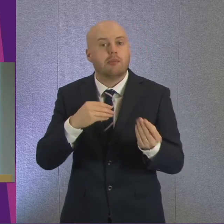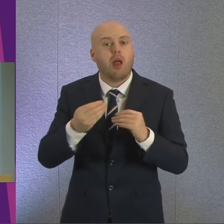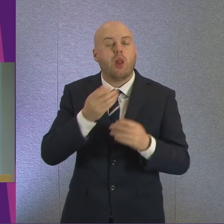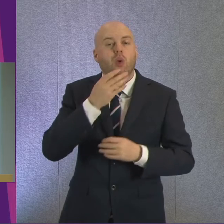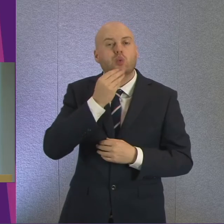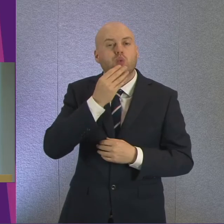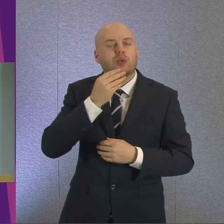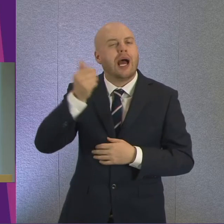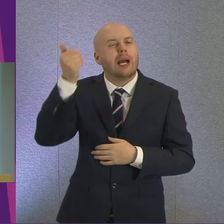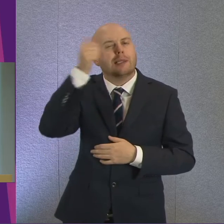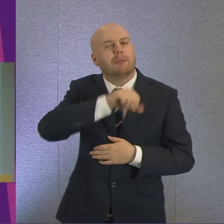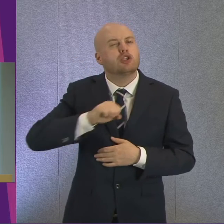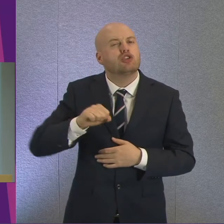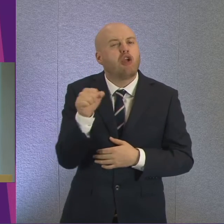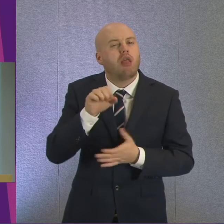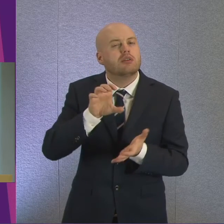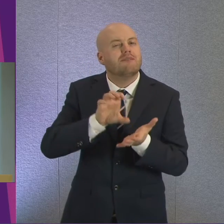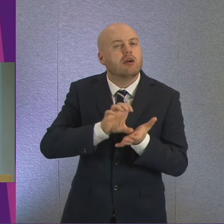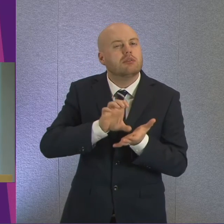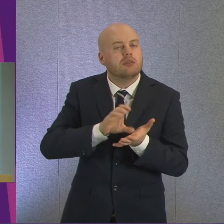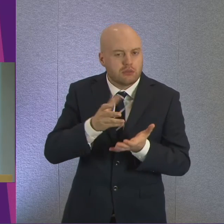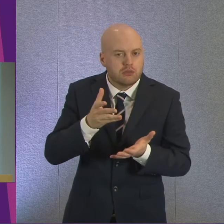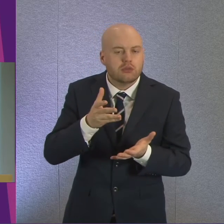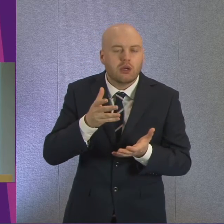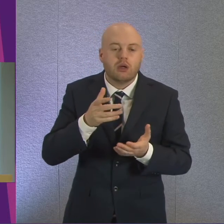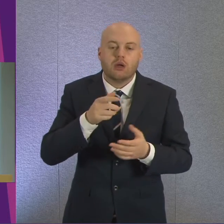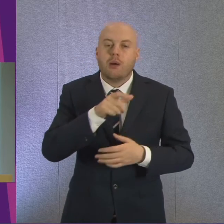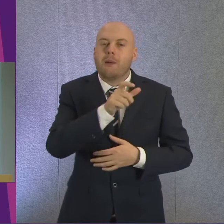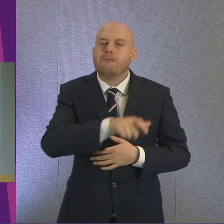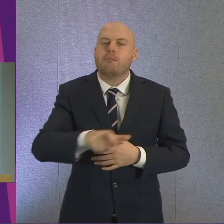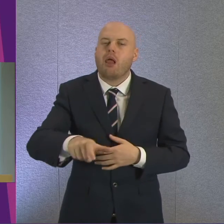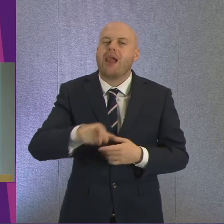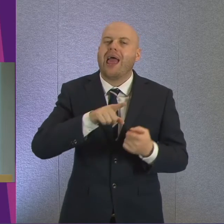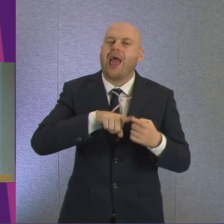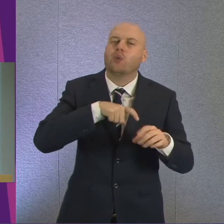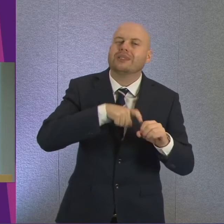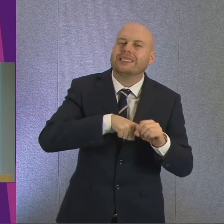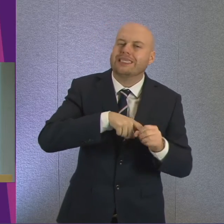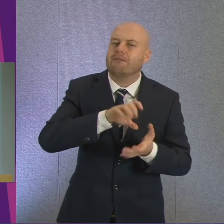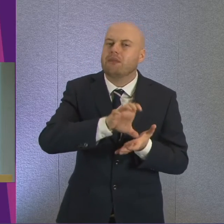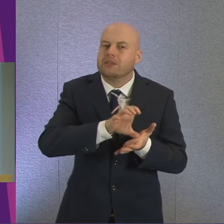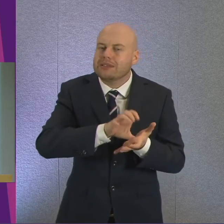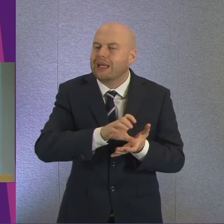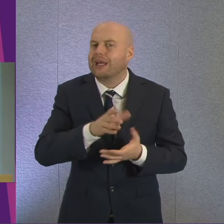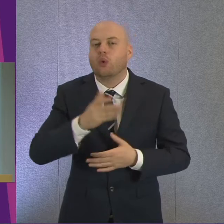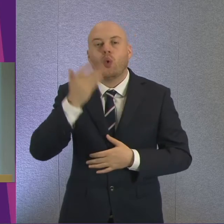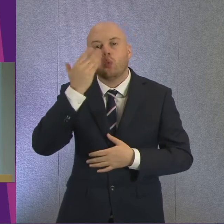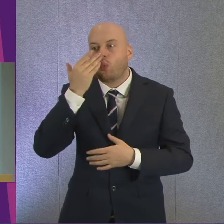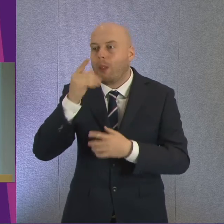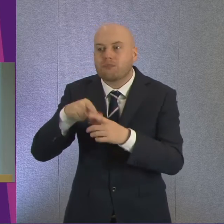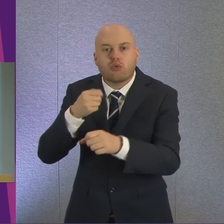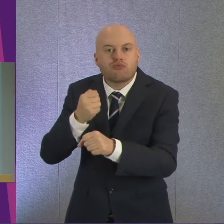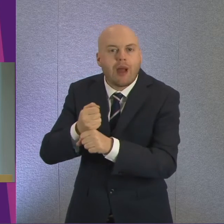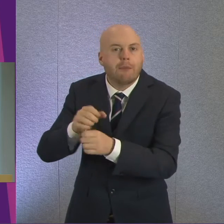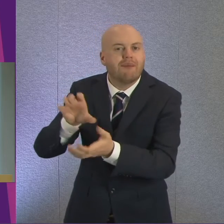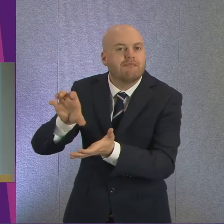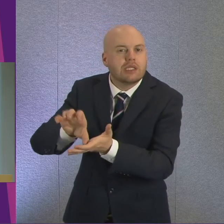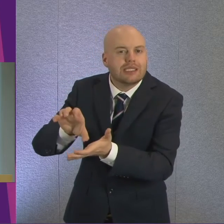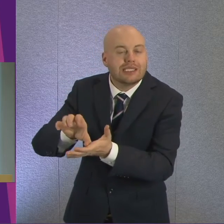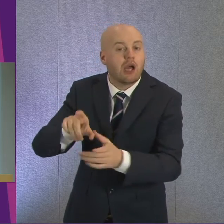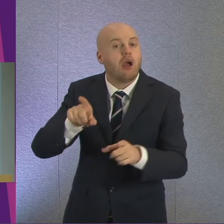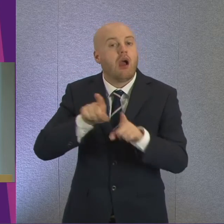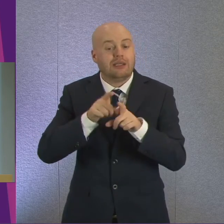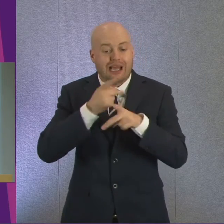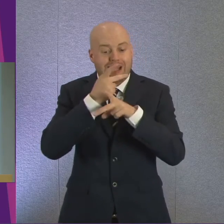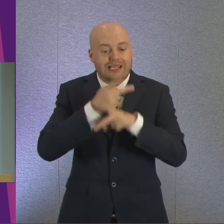Attainment Scotland funding, pupil equity funding, Challenge Authority funding, schools programme funding and care experienced children and young people